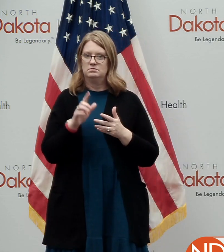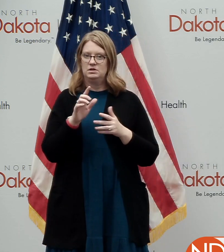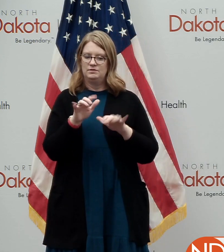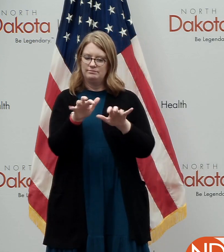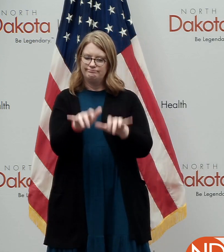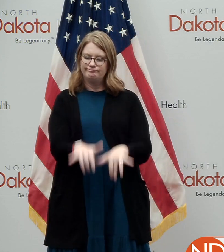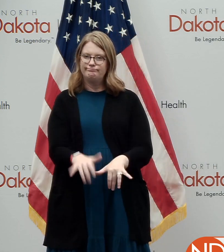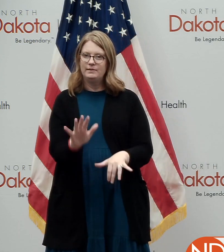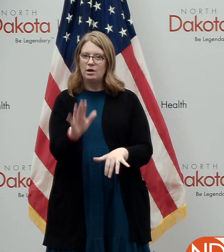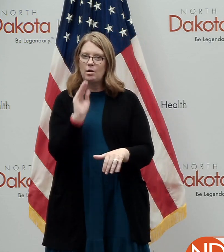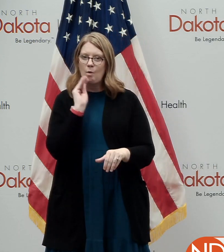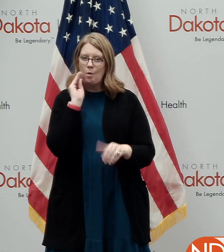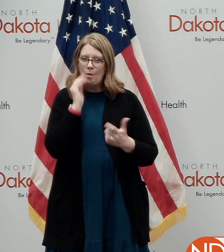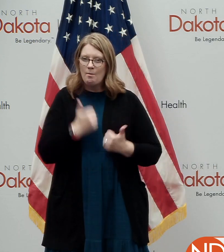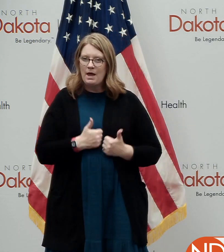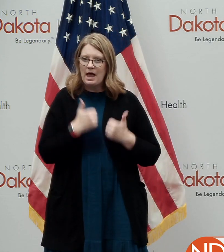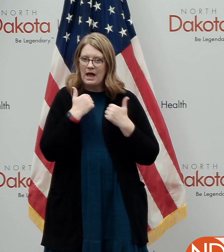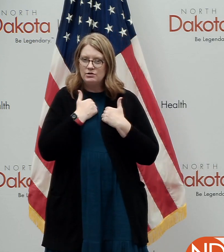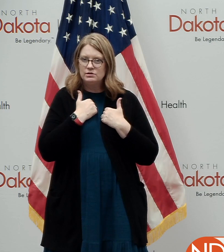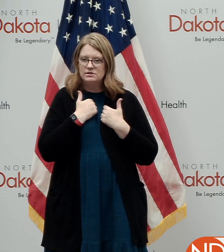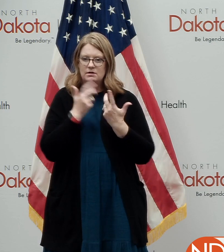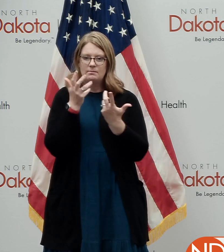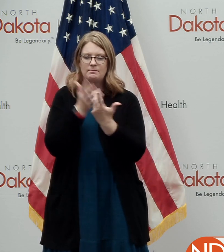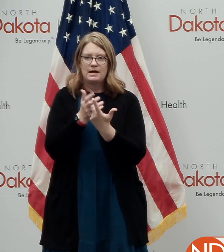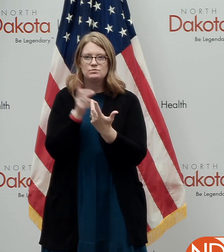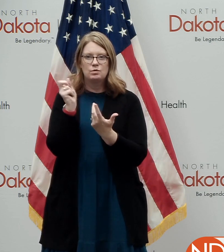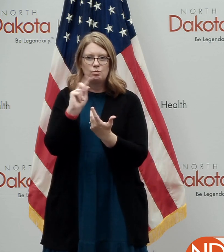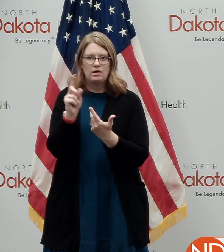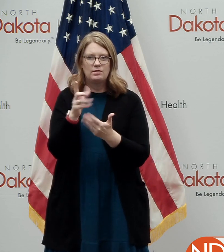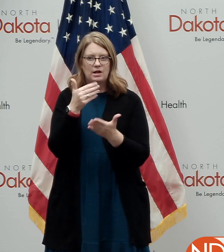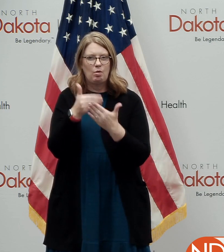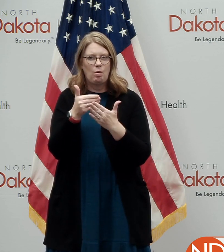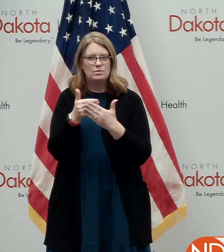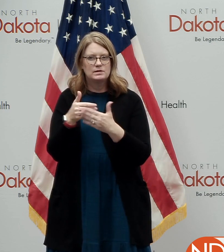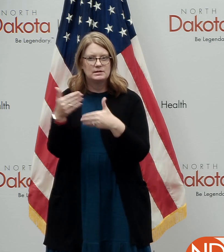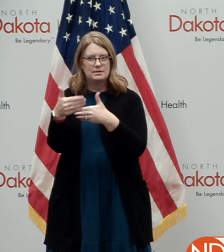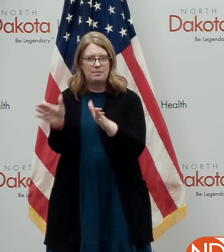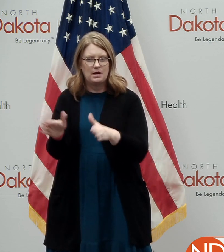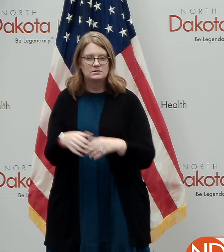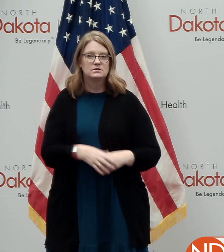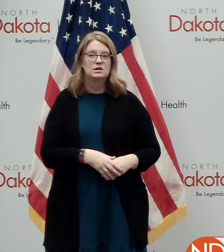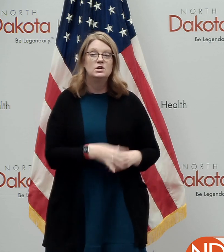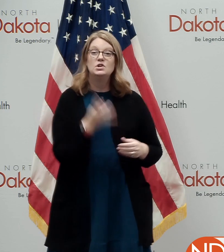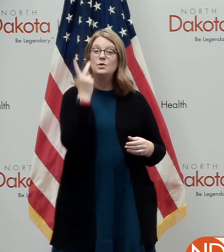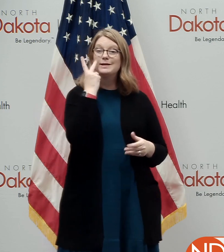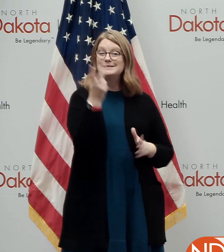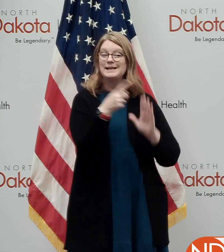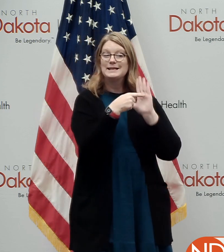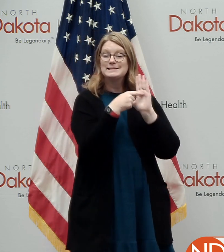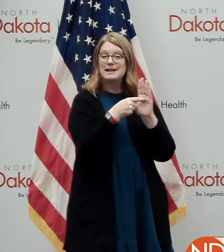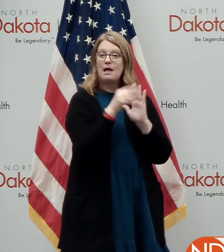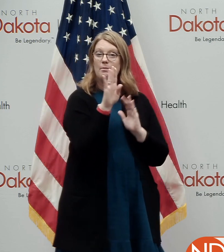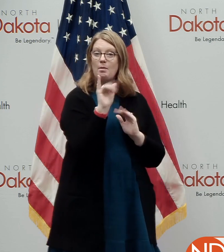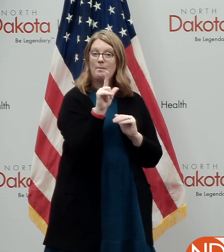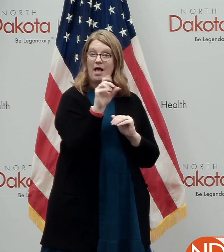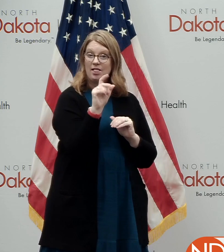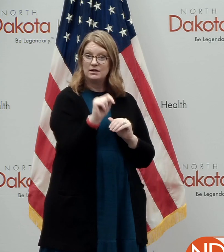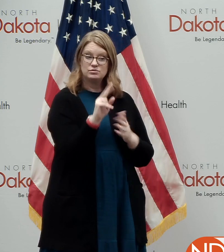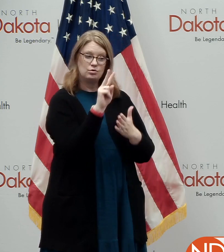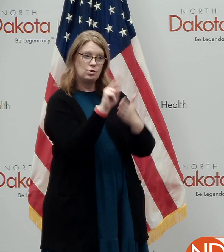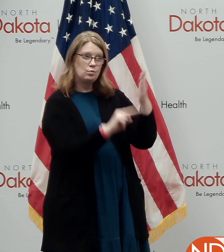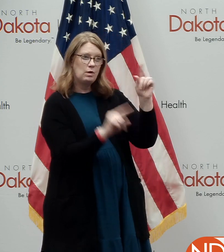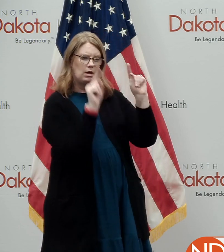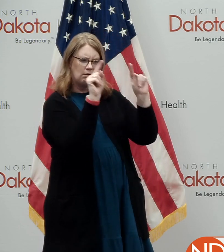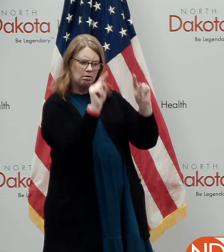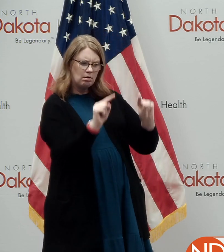when they where that drop box is. They can view their sample ballot. And so those are all posted